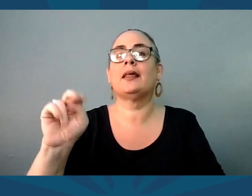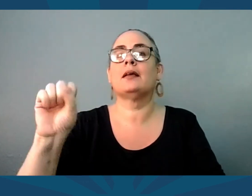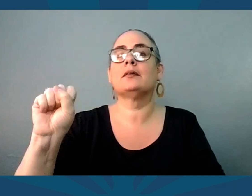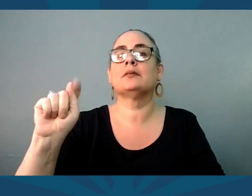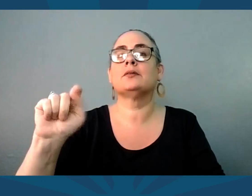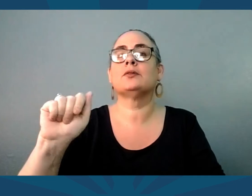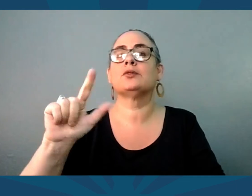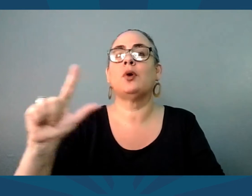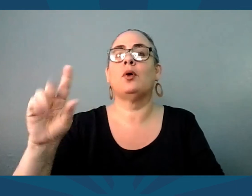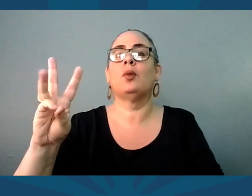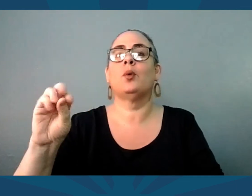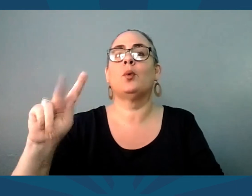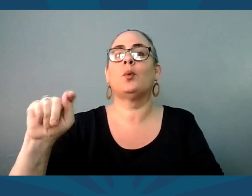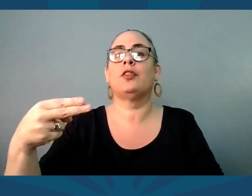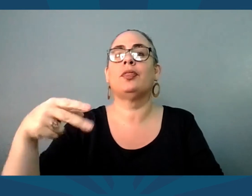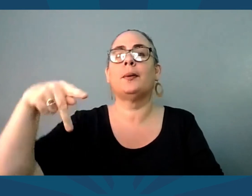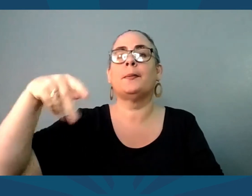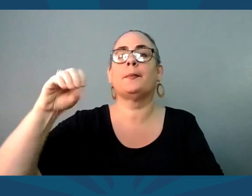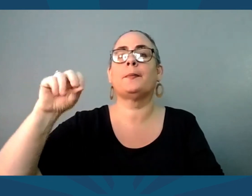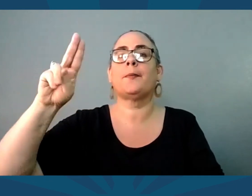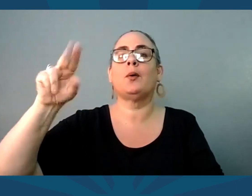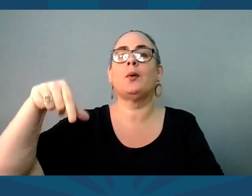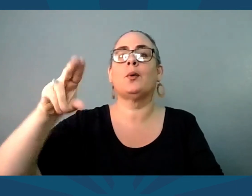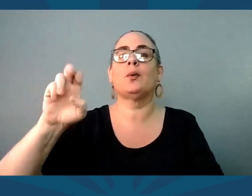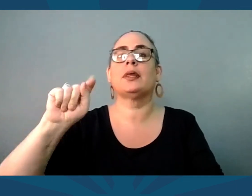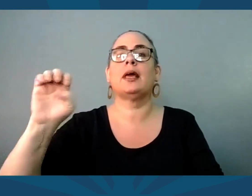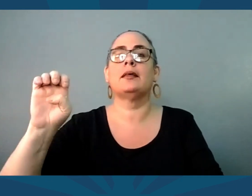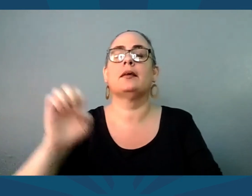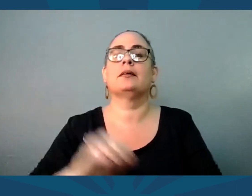Robin Stallworth Paquette,